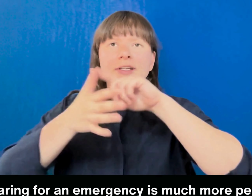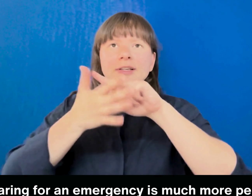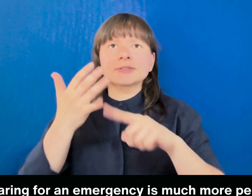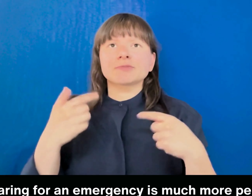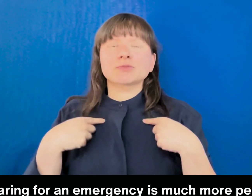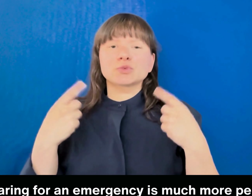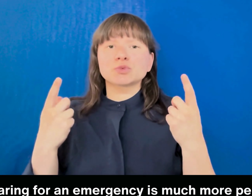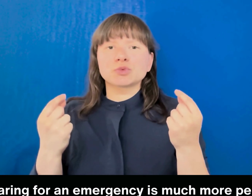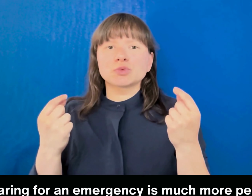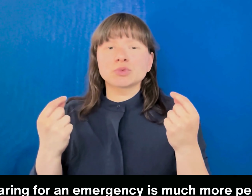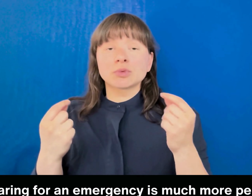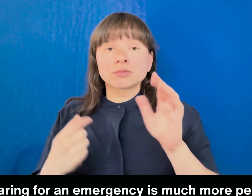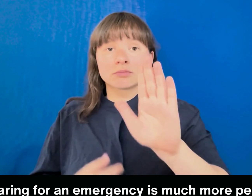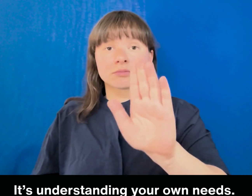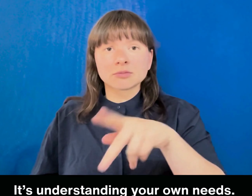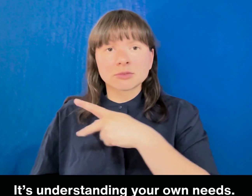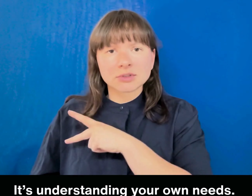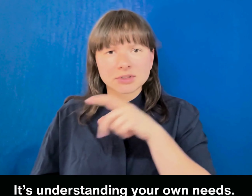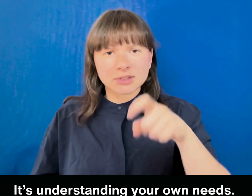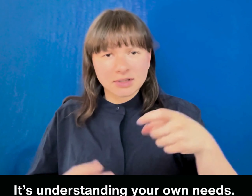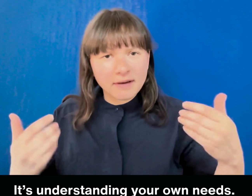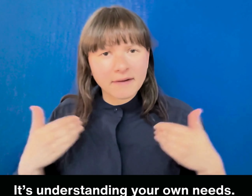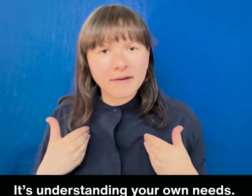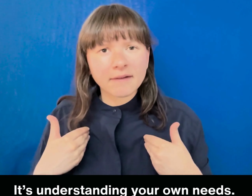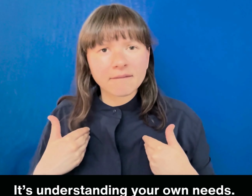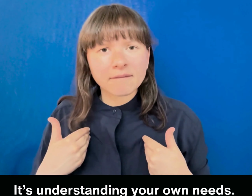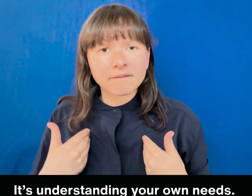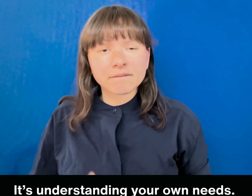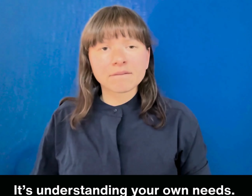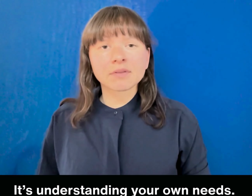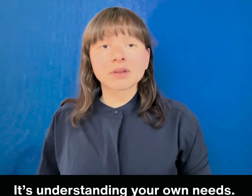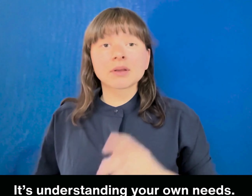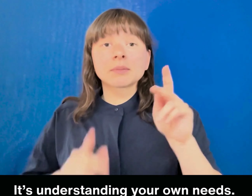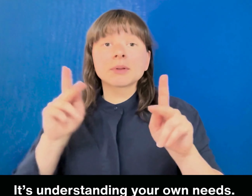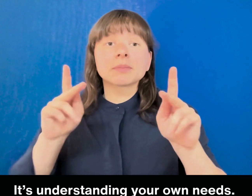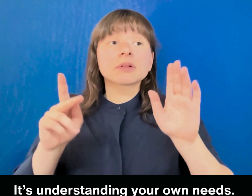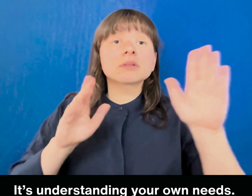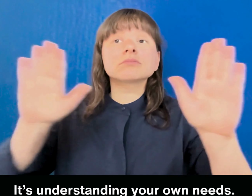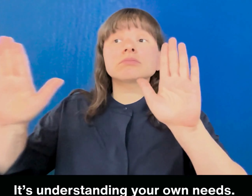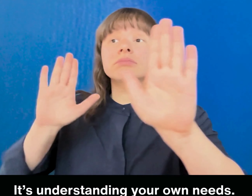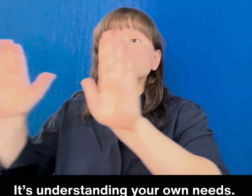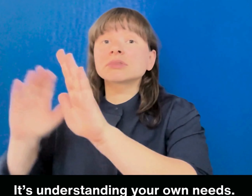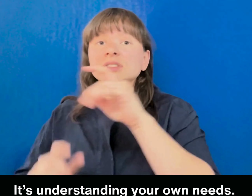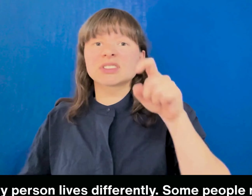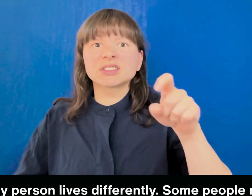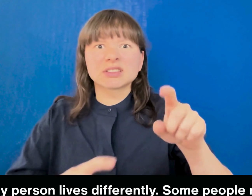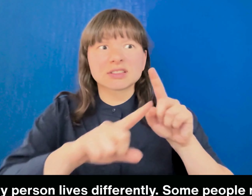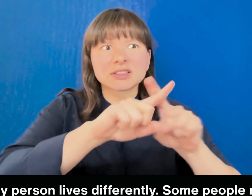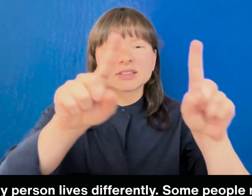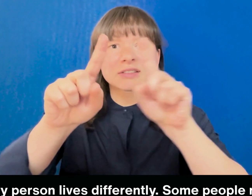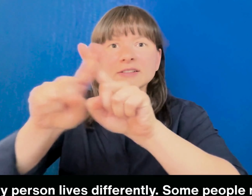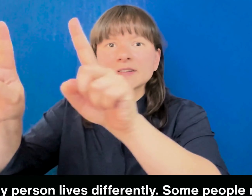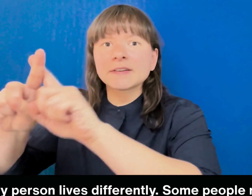personal. It's understanding your own needs. Every person lives